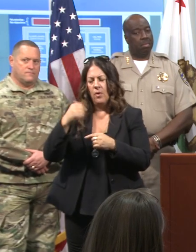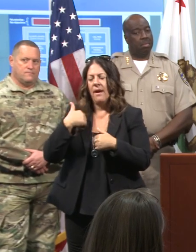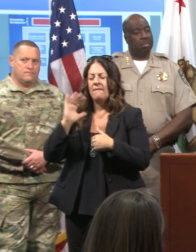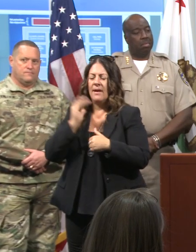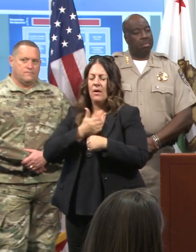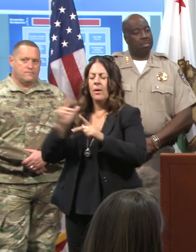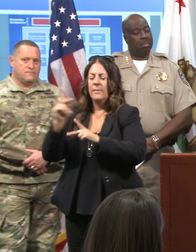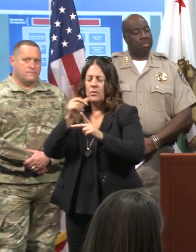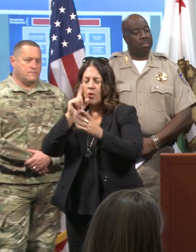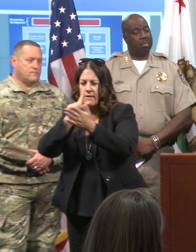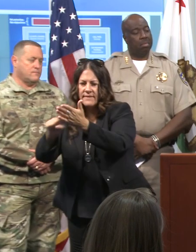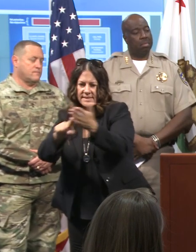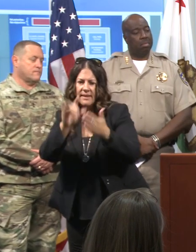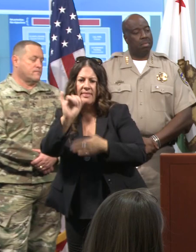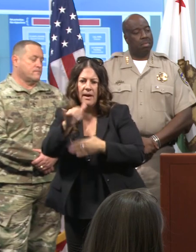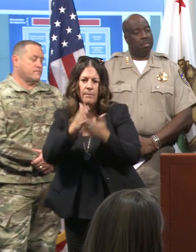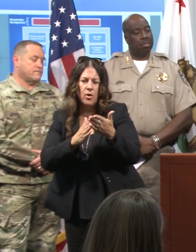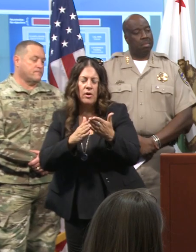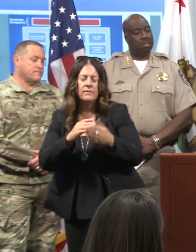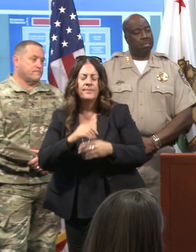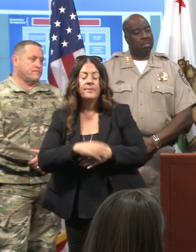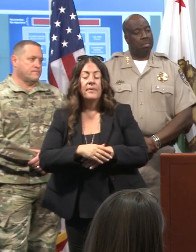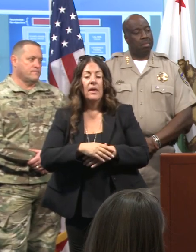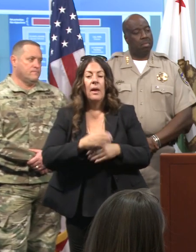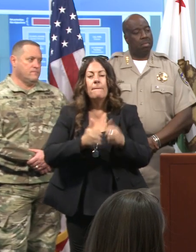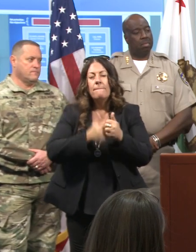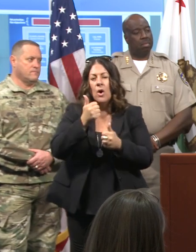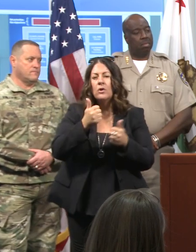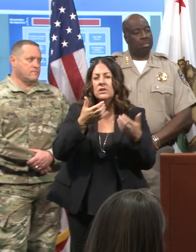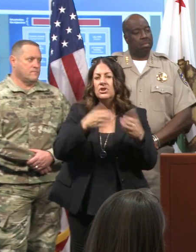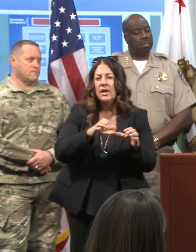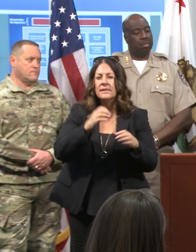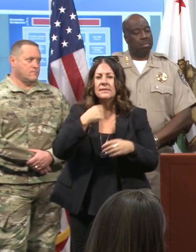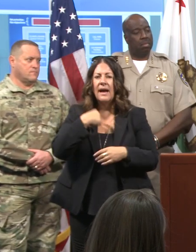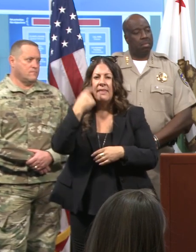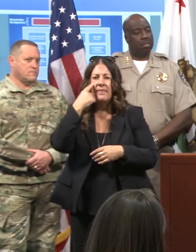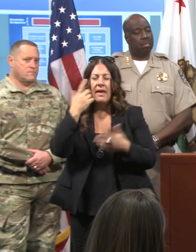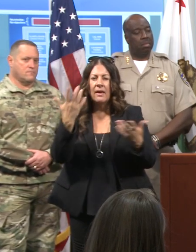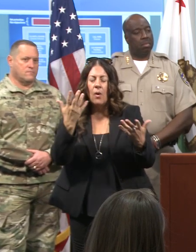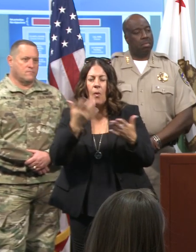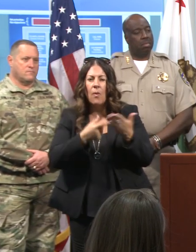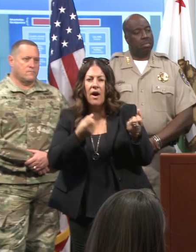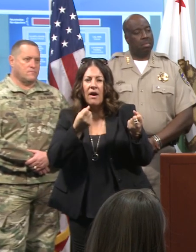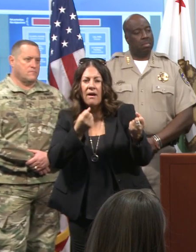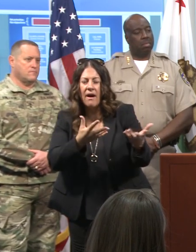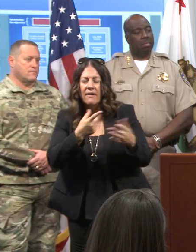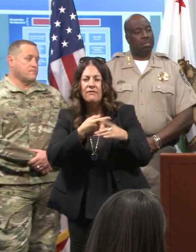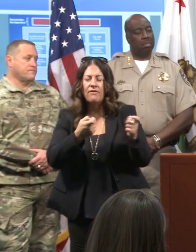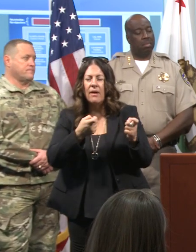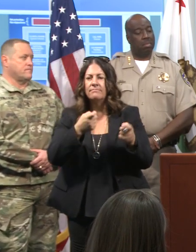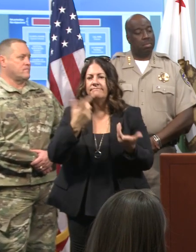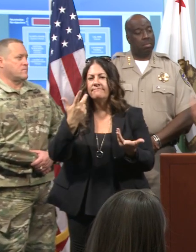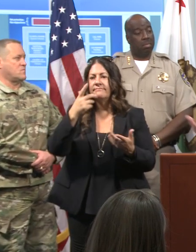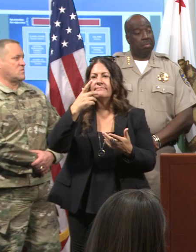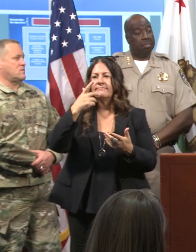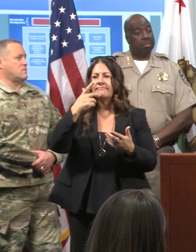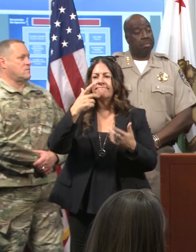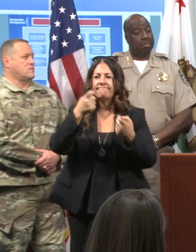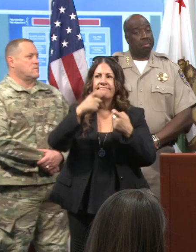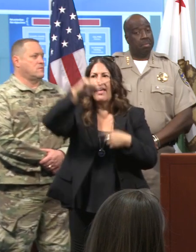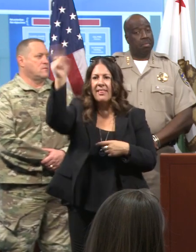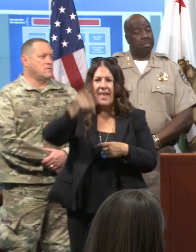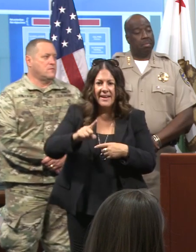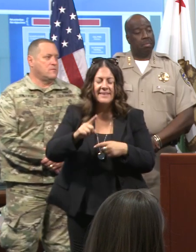investigated. I will tell you the chances that it's lightning is probably fairly minimal. You know, these are all fires that were in areas where they were, you know,